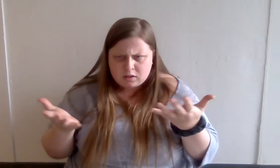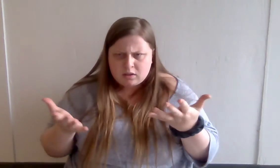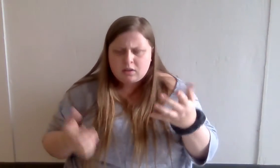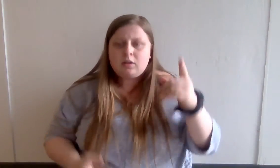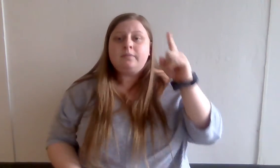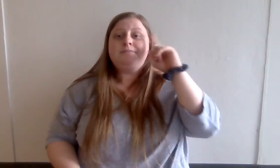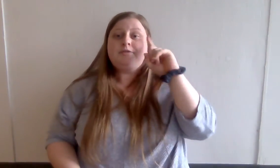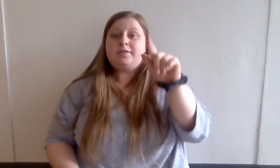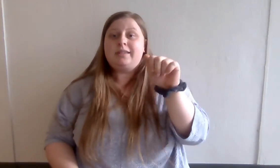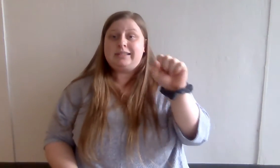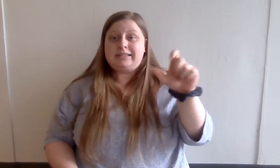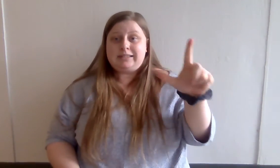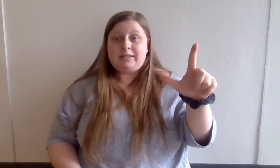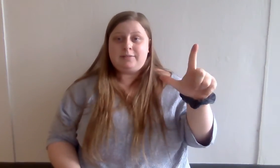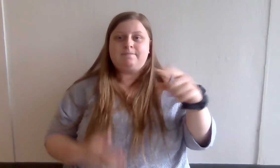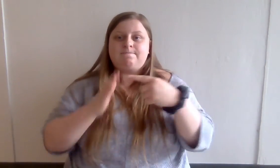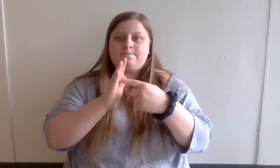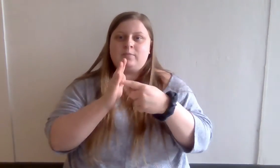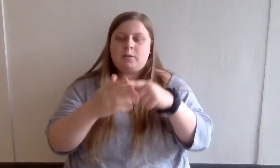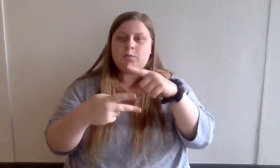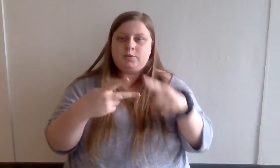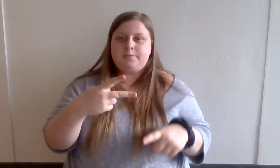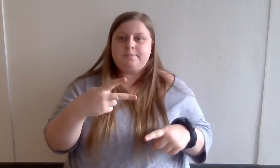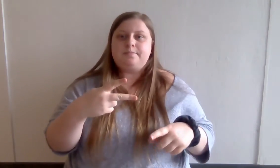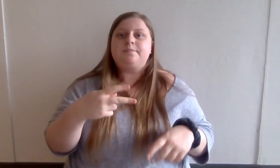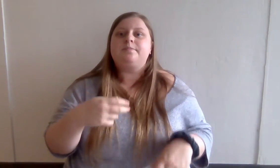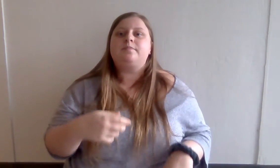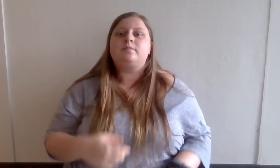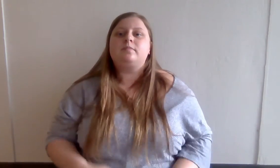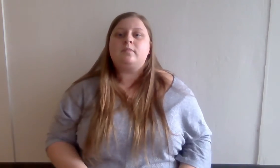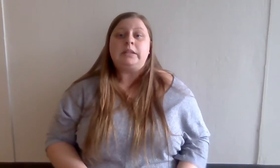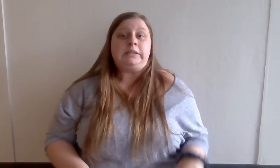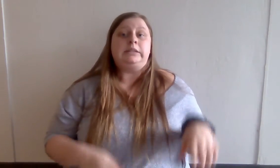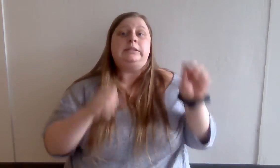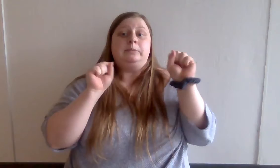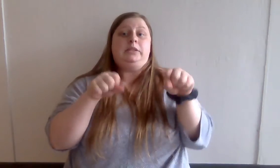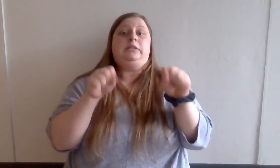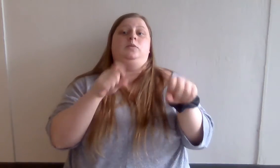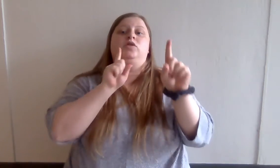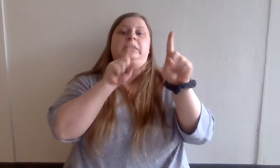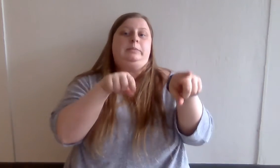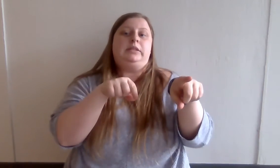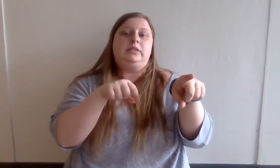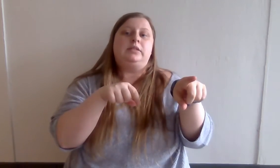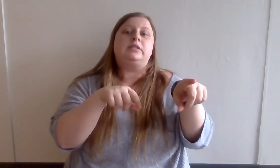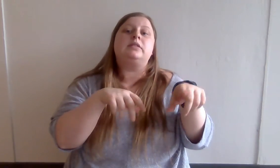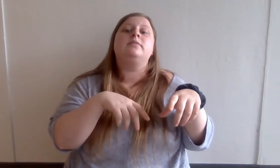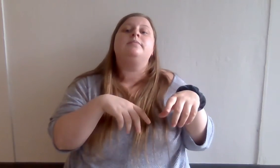A few possible responses for ASL examples. For the first